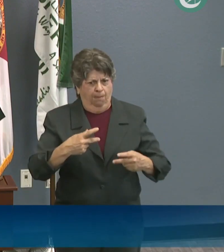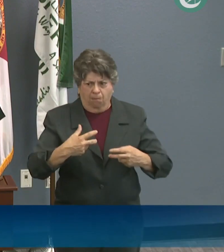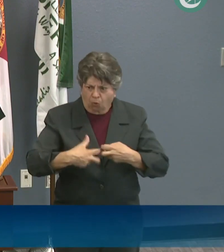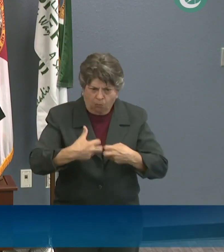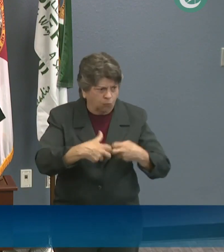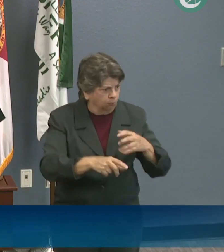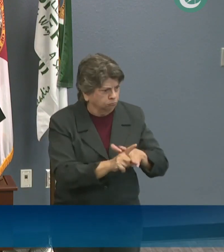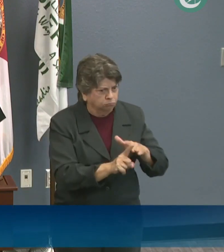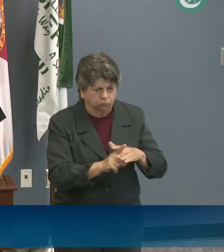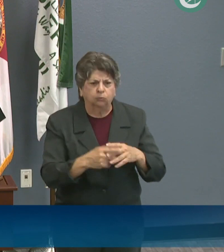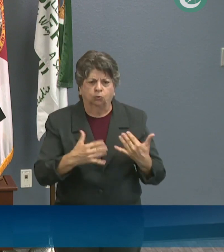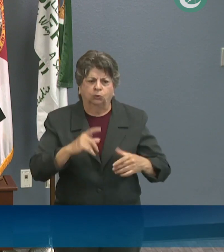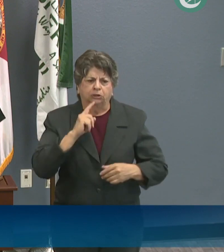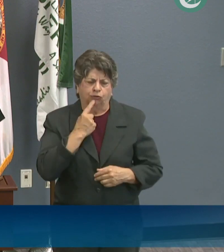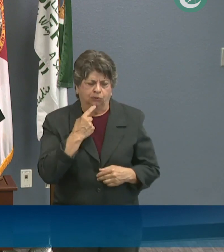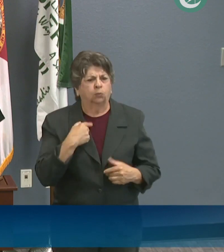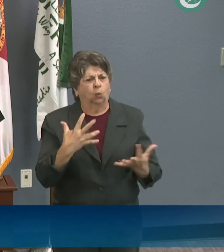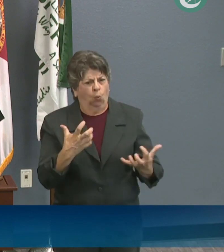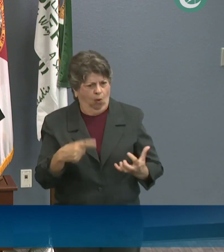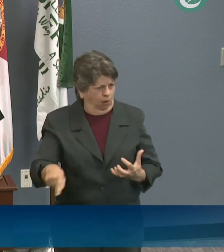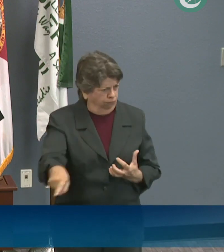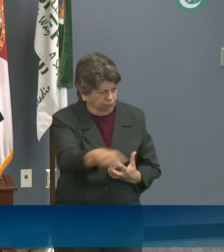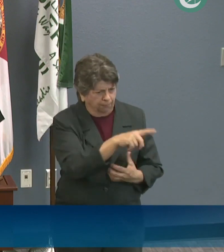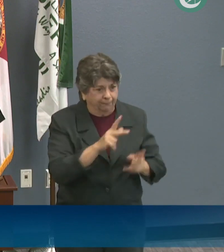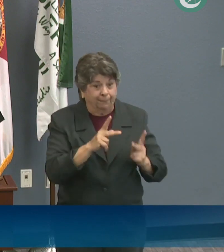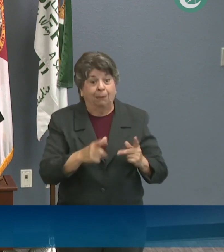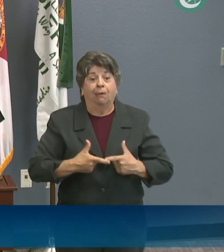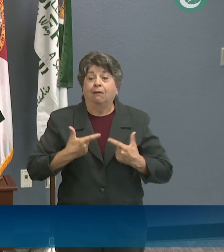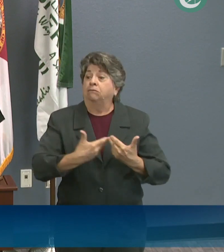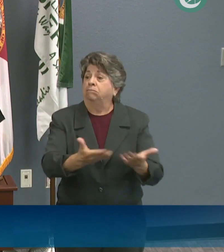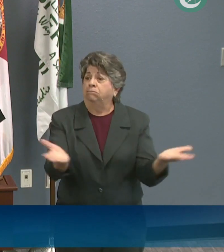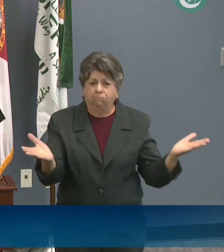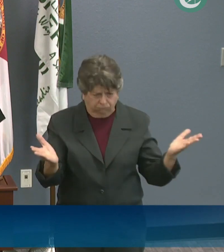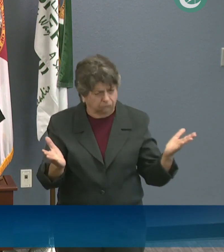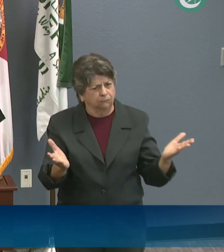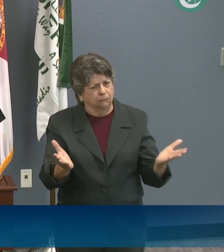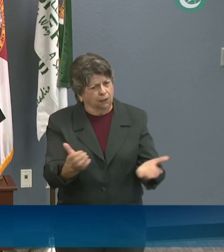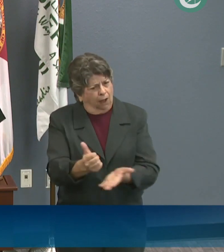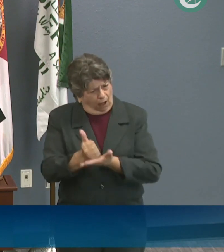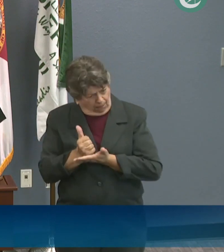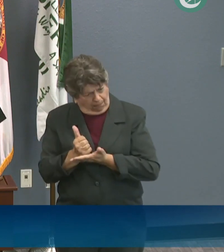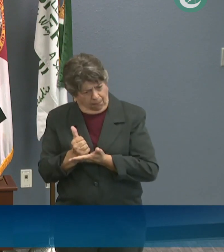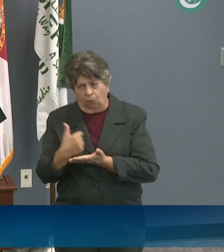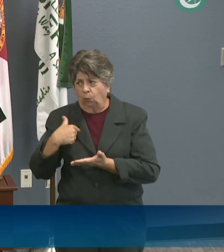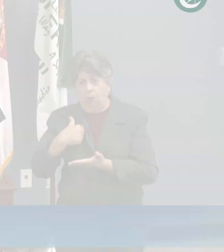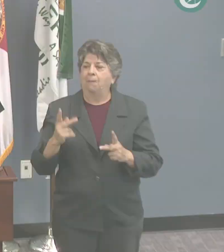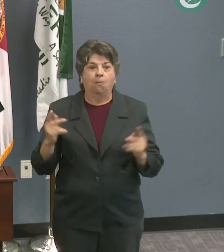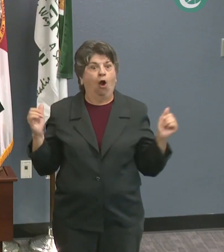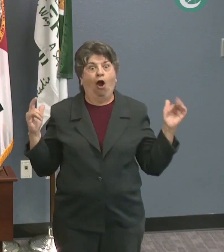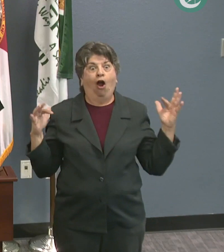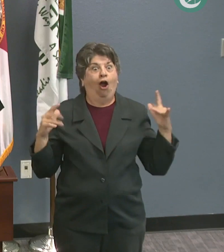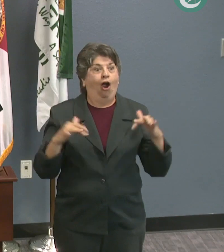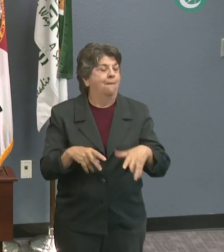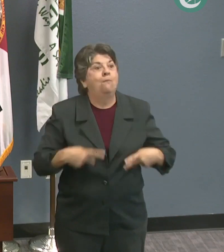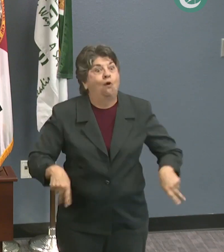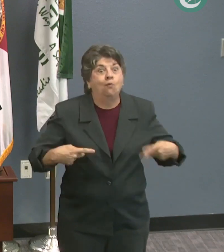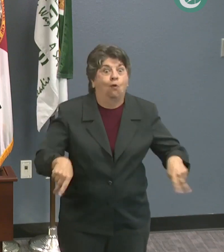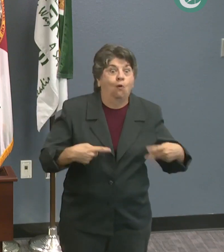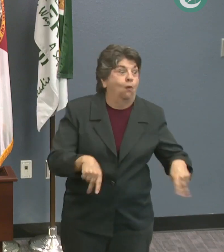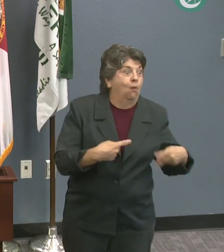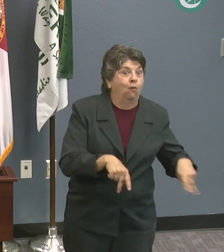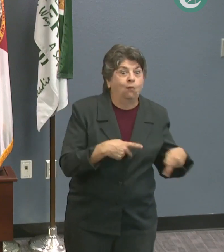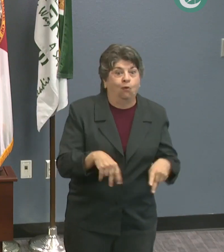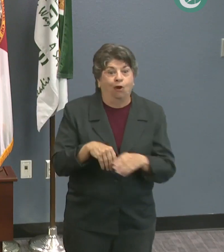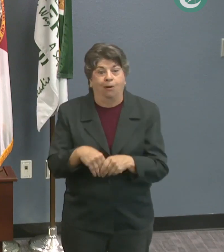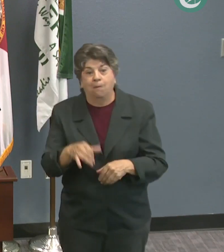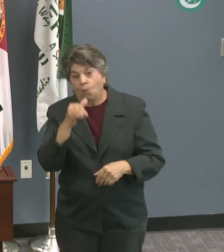the public help us to help them, and that they adhere to all of these recommendations. So this isn't targeting alcohol, this